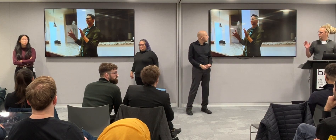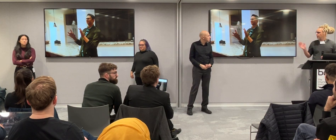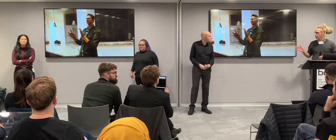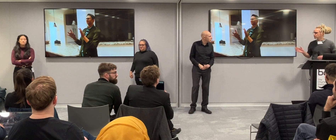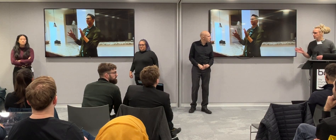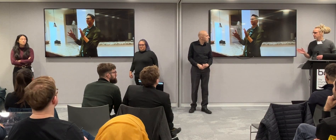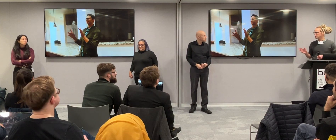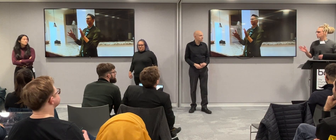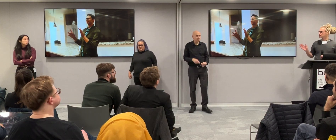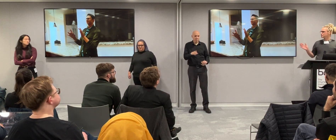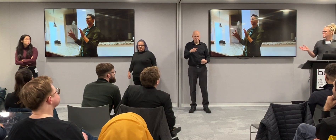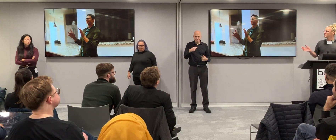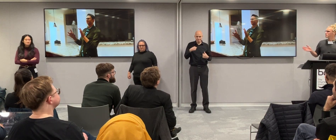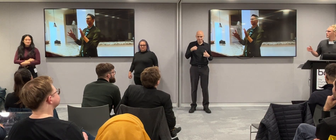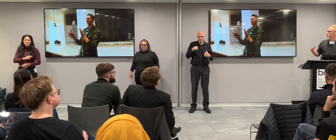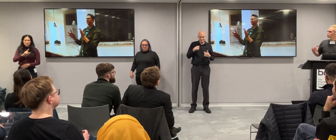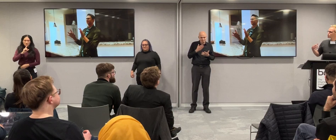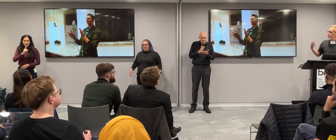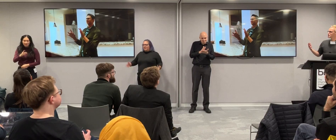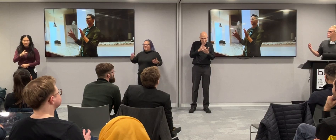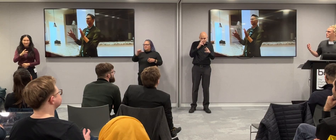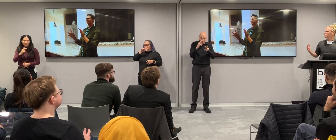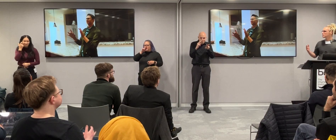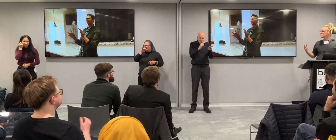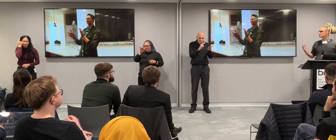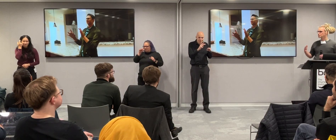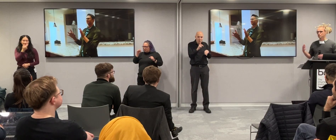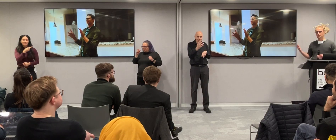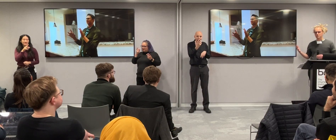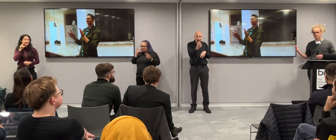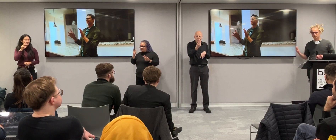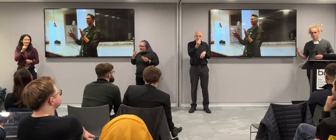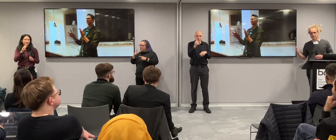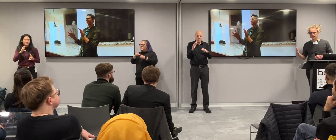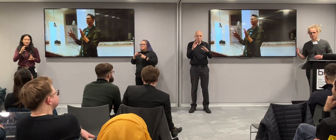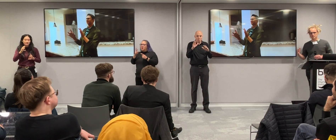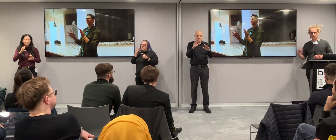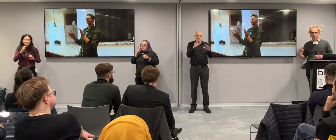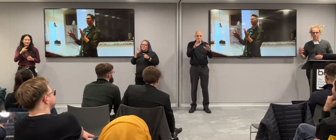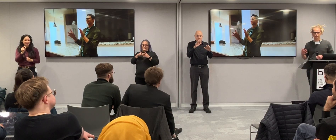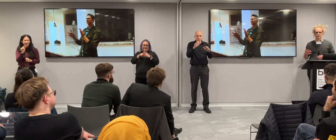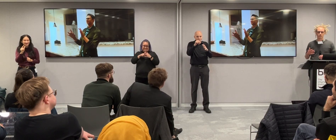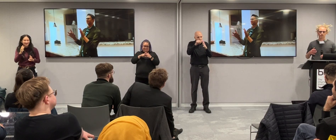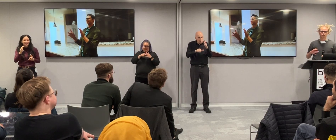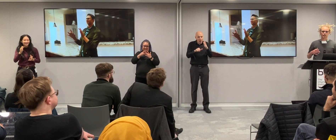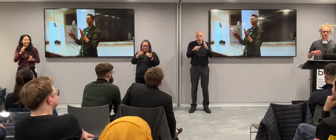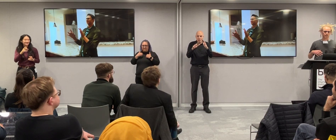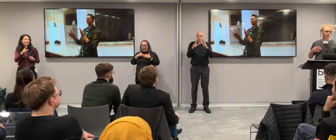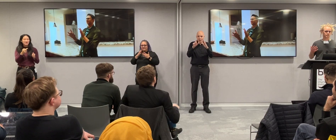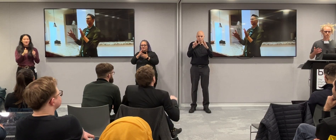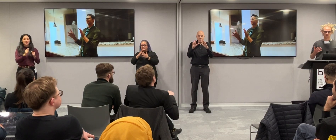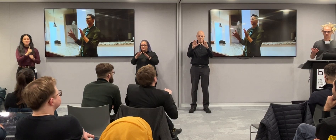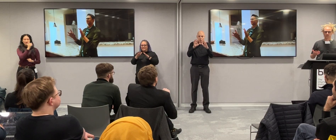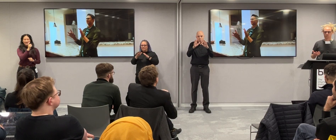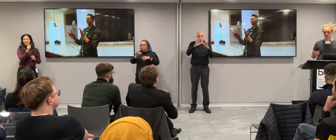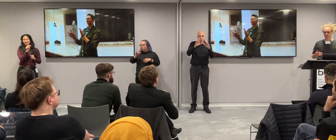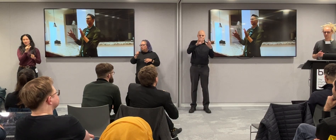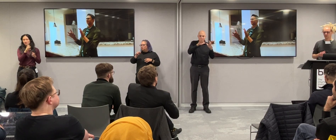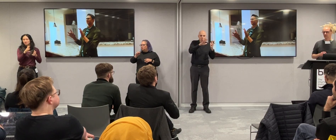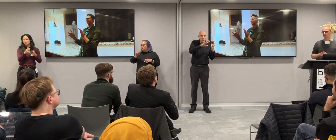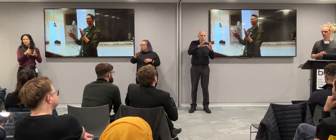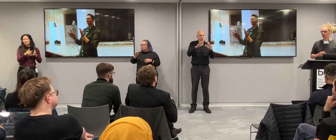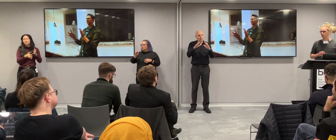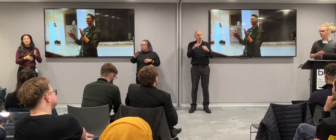And I'm not sure if it was visible, but you do see some jitter in the beginning of the data, and that's also like